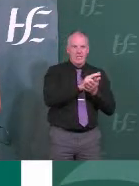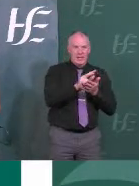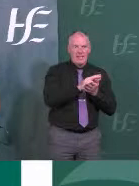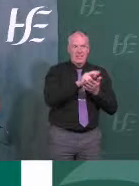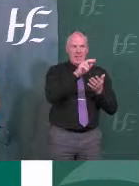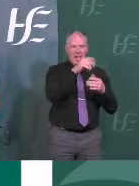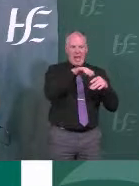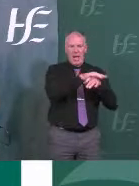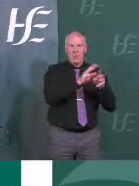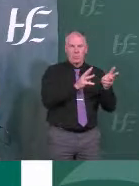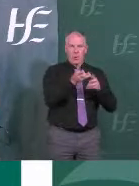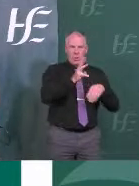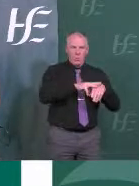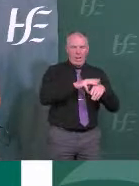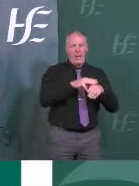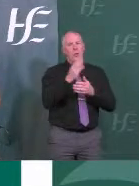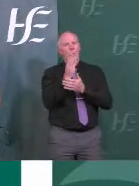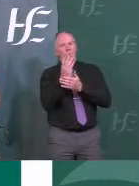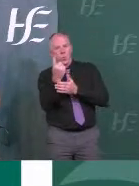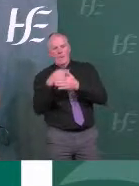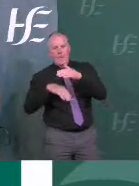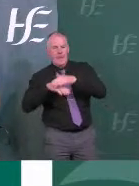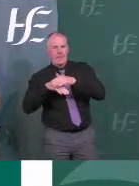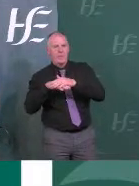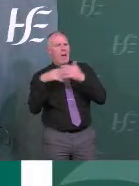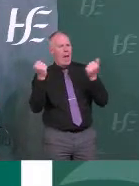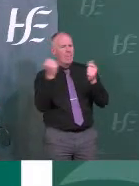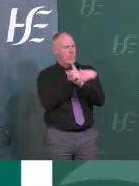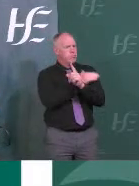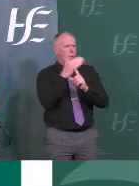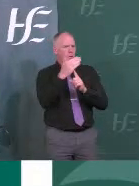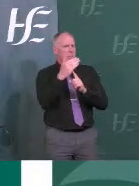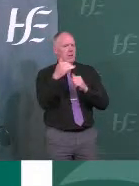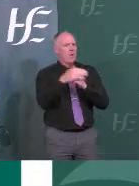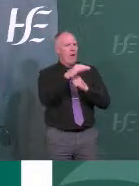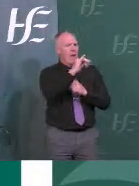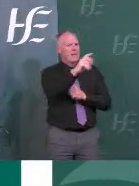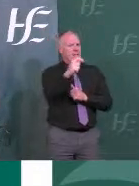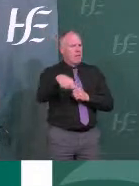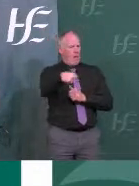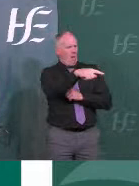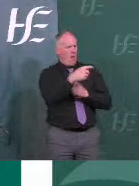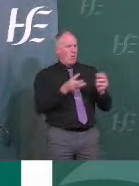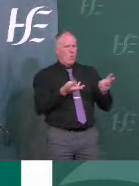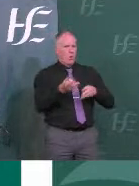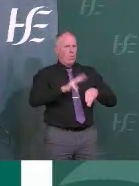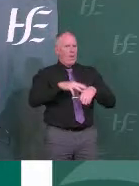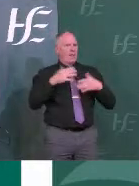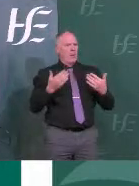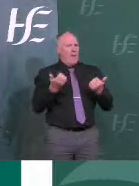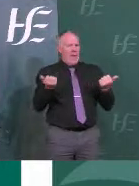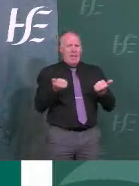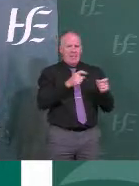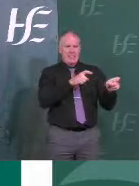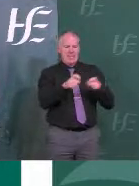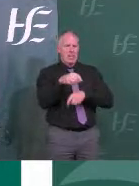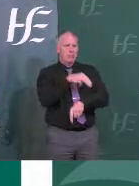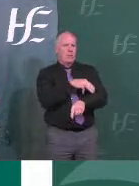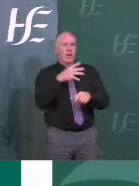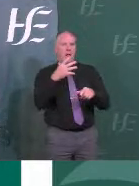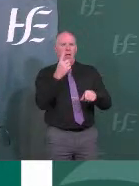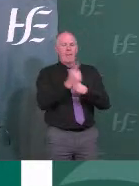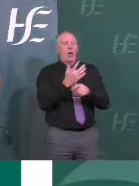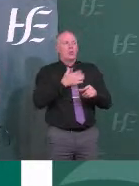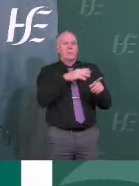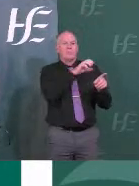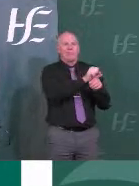level of function. So really significant progress across the board in terms of IT, and any of the issues that we have now are really quite site-specific